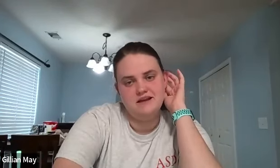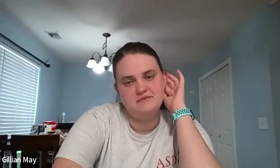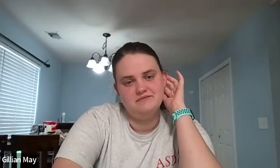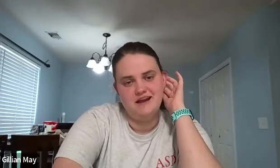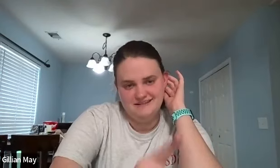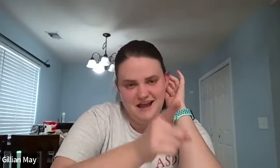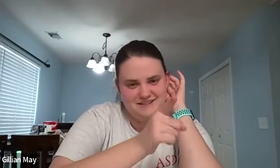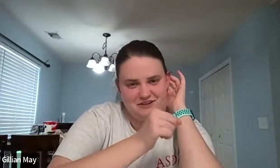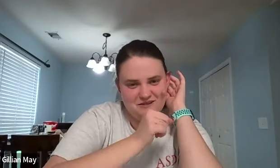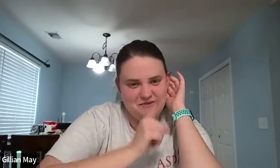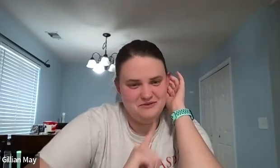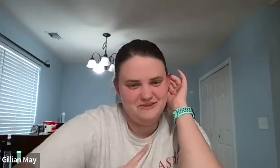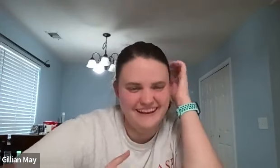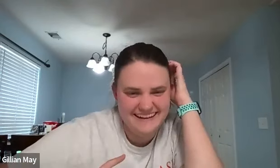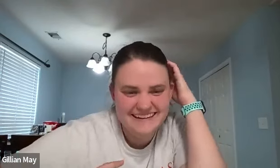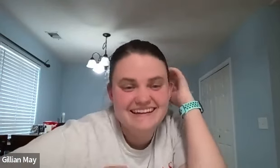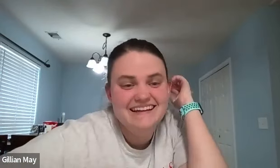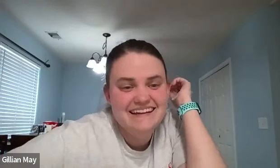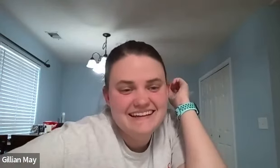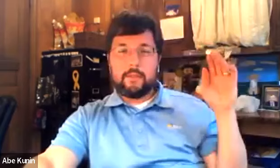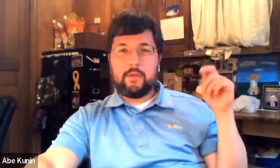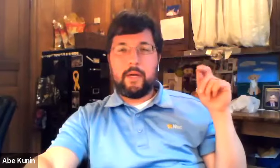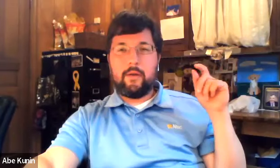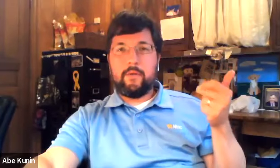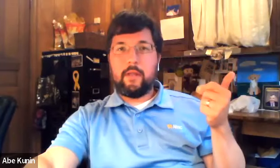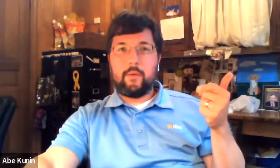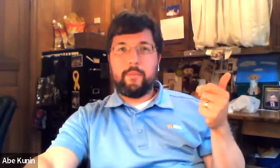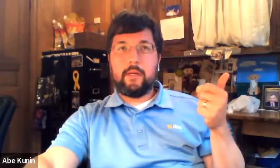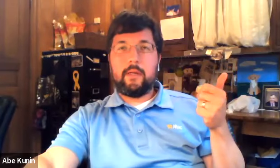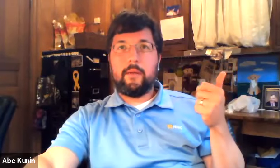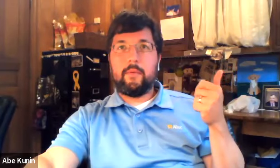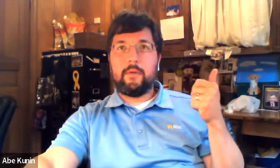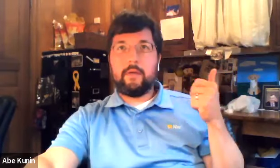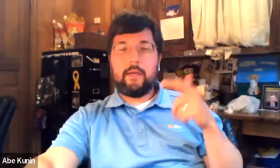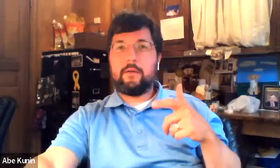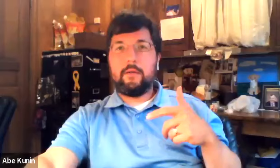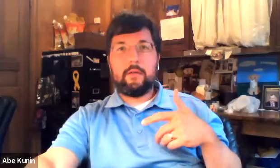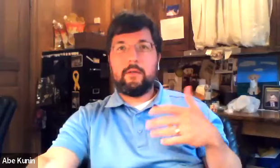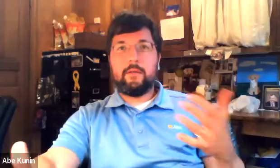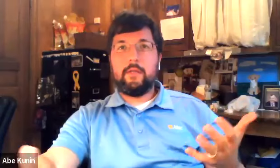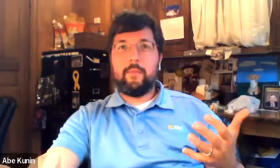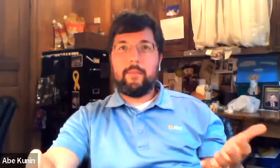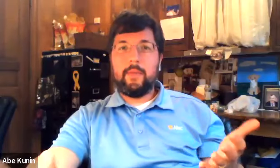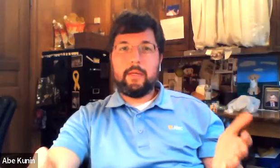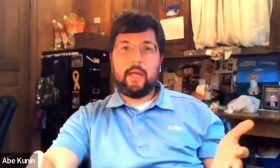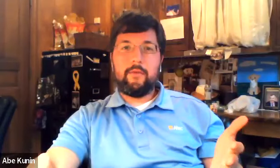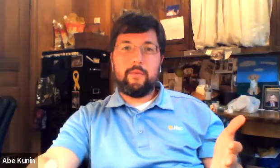am. Yeah, I saw someone move. So I don't have another one, but I learned, mom, me, and daddy from